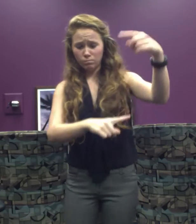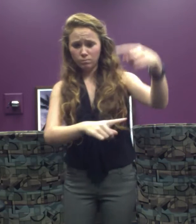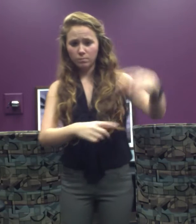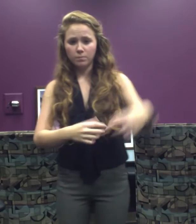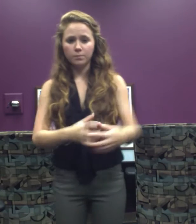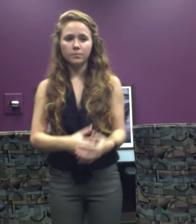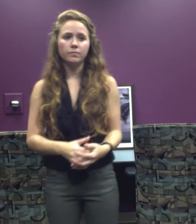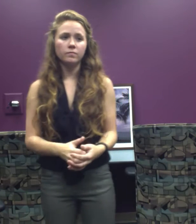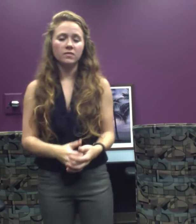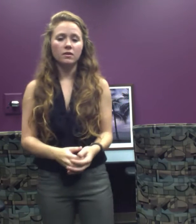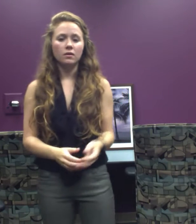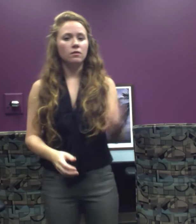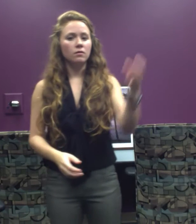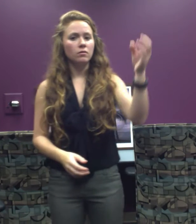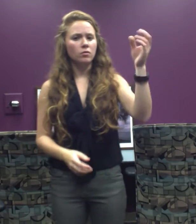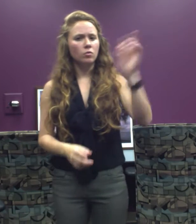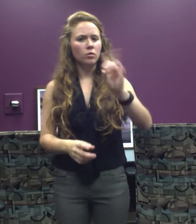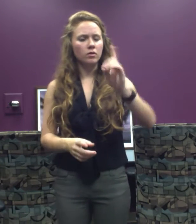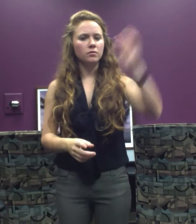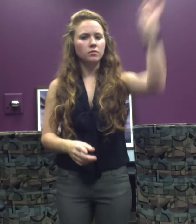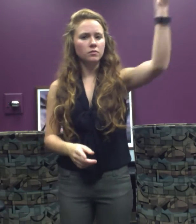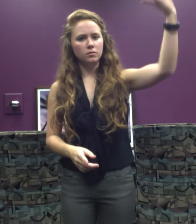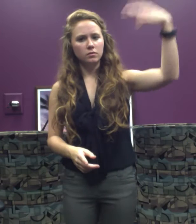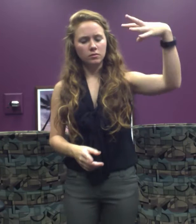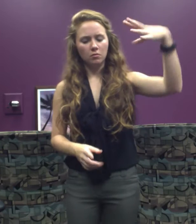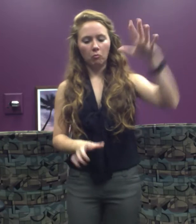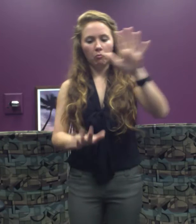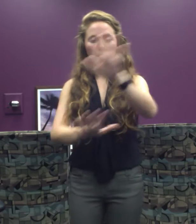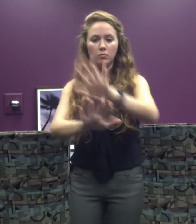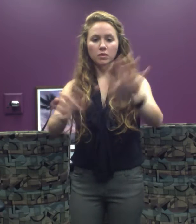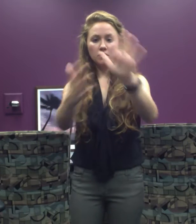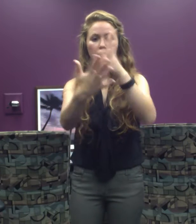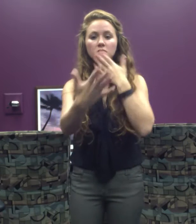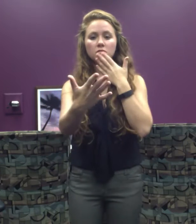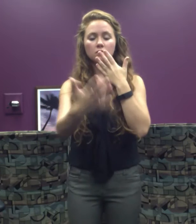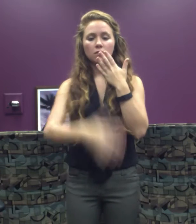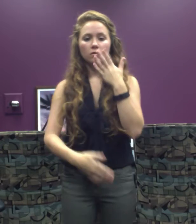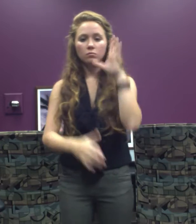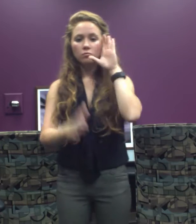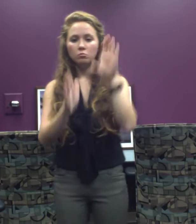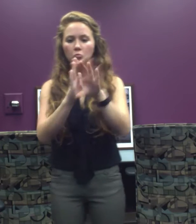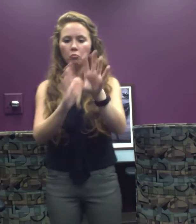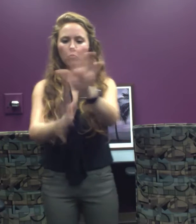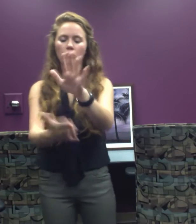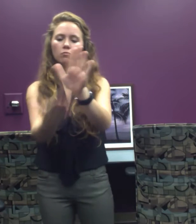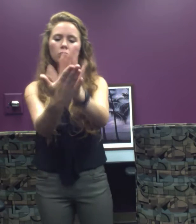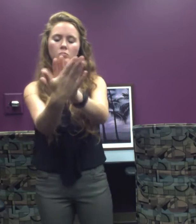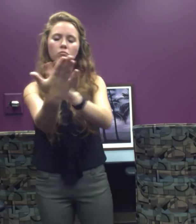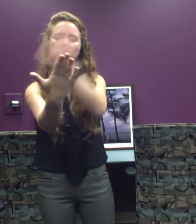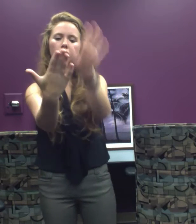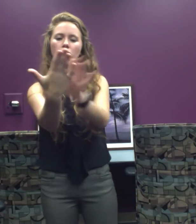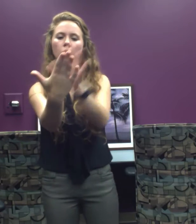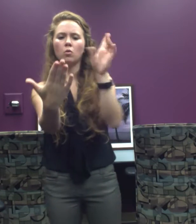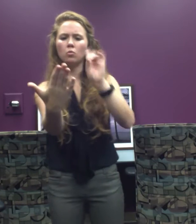The sun would be up here, over here. Not on top, because this is dark, so the sun would have to be over here, light, medium,